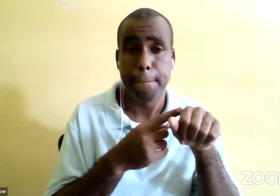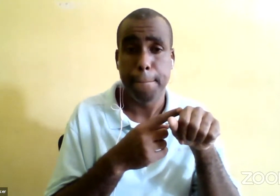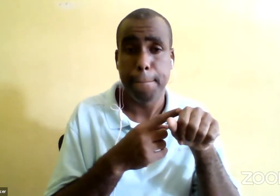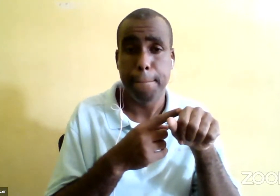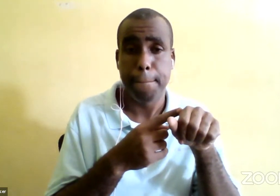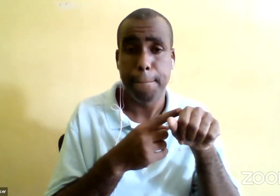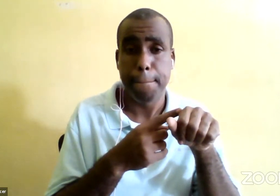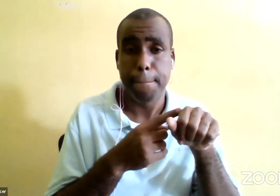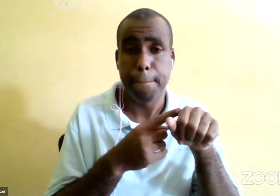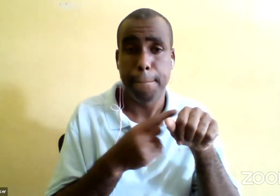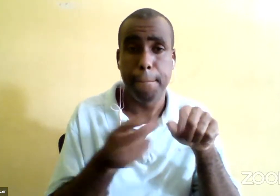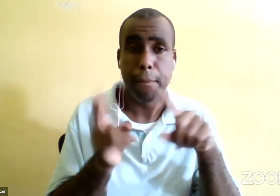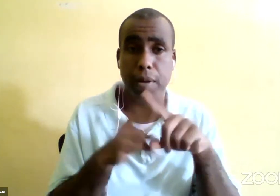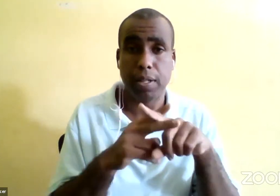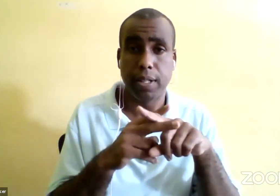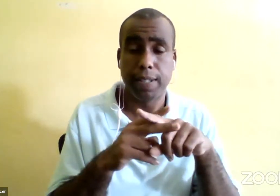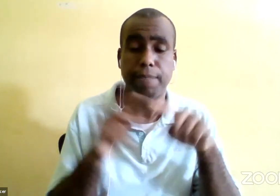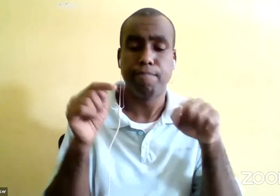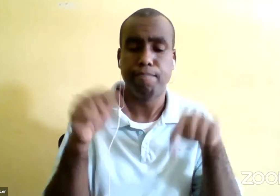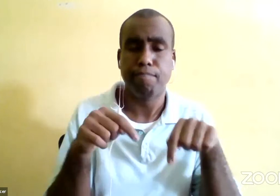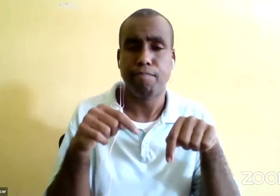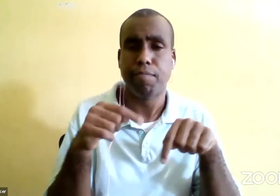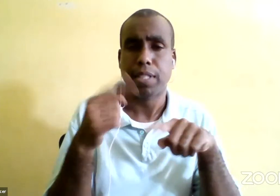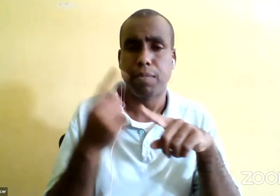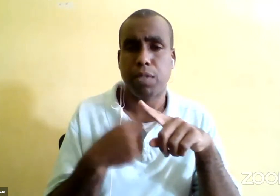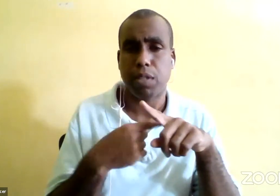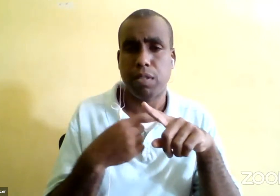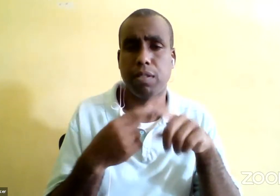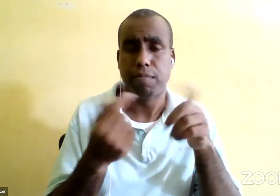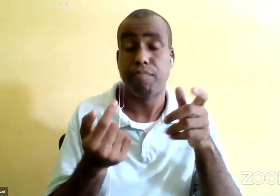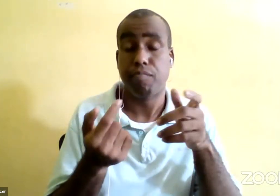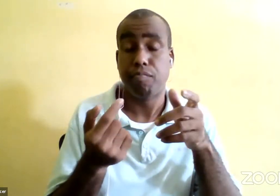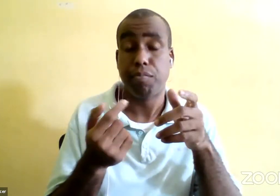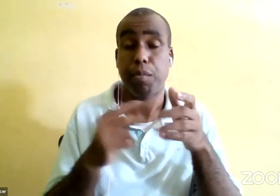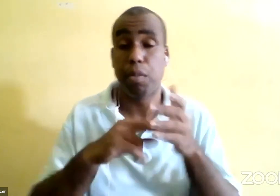application start. Let's call it this month. Application start as soon as